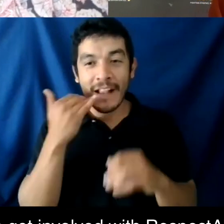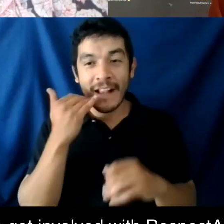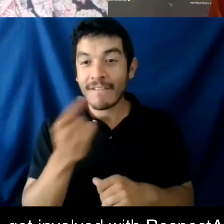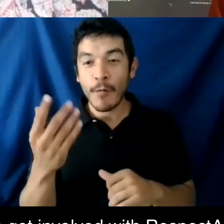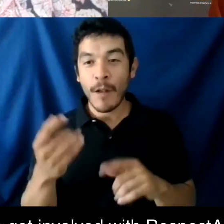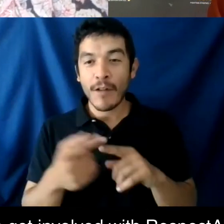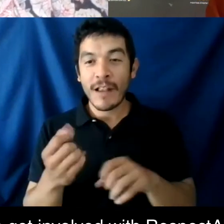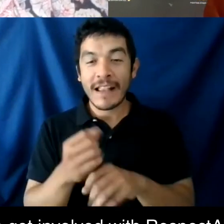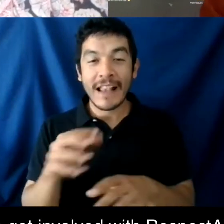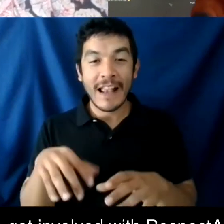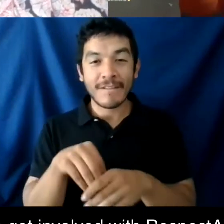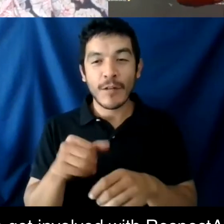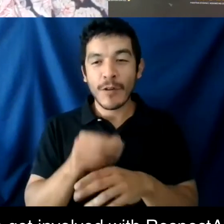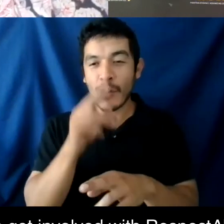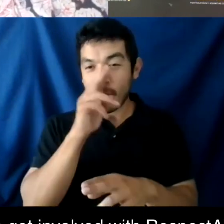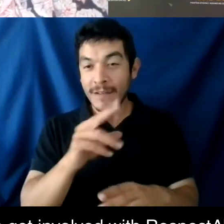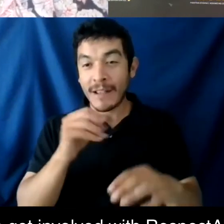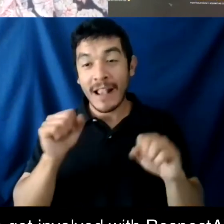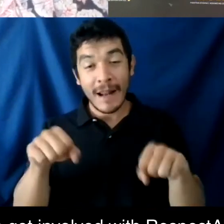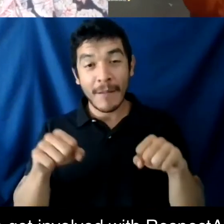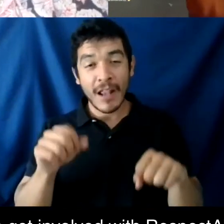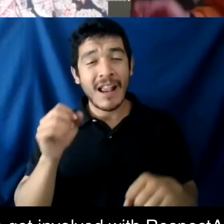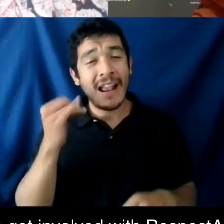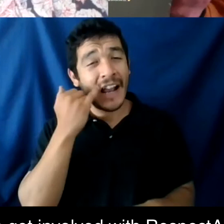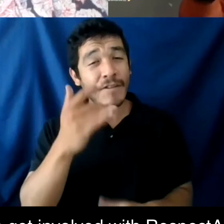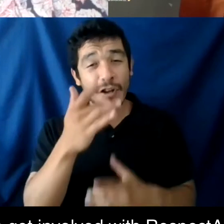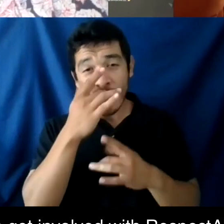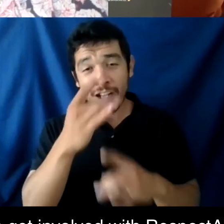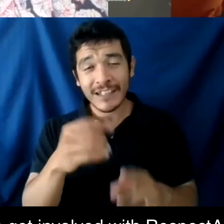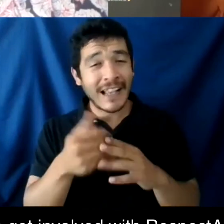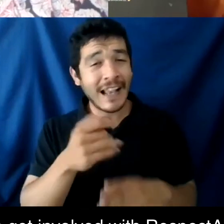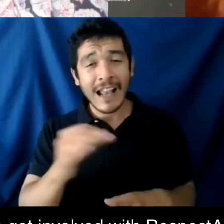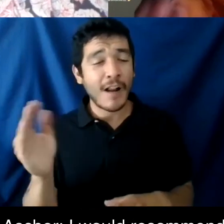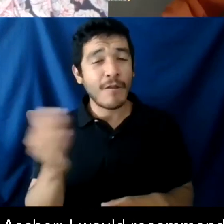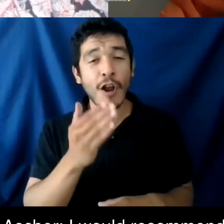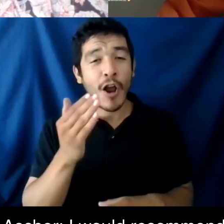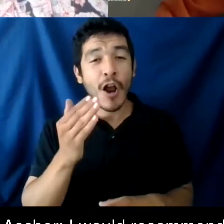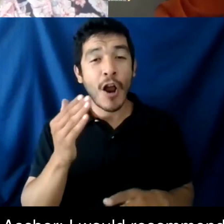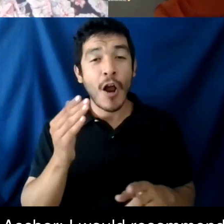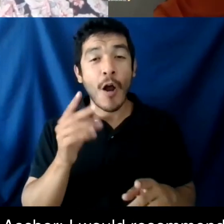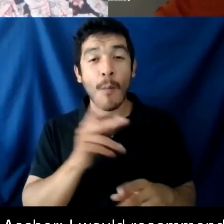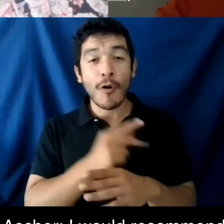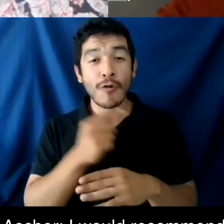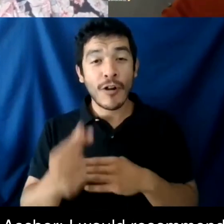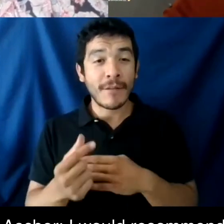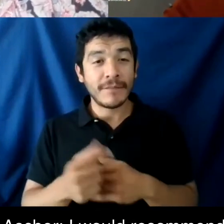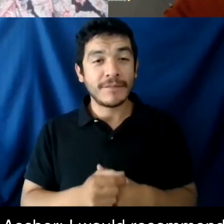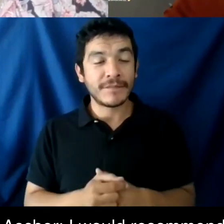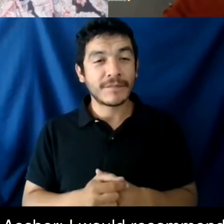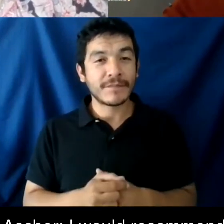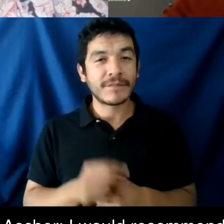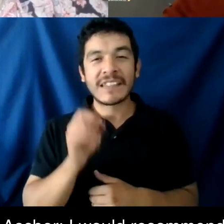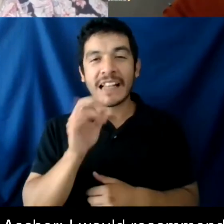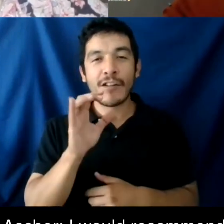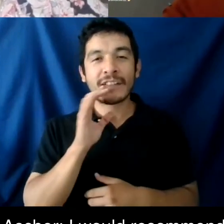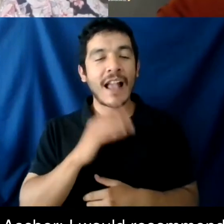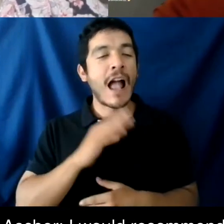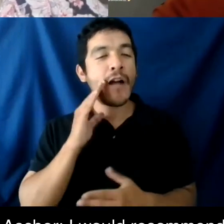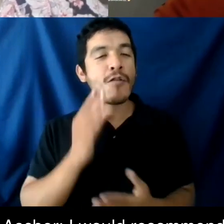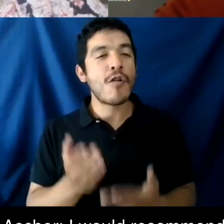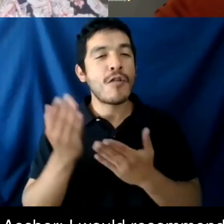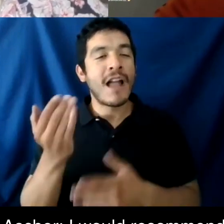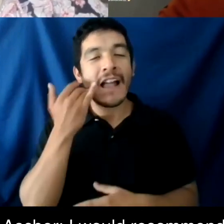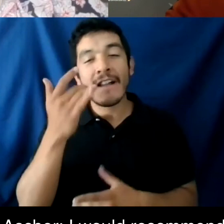to get involved with respectability or is interested in any of our fellowship programs? I would recommend that